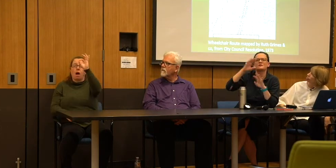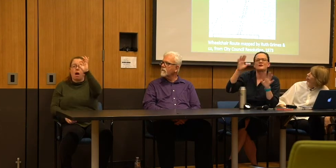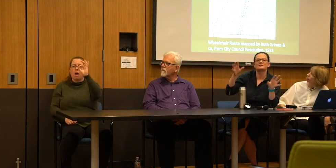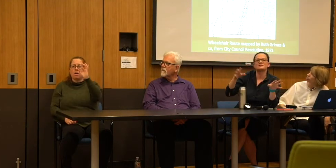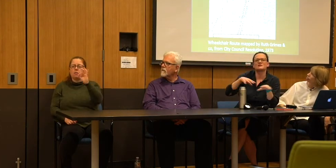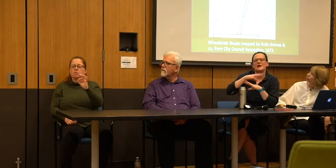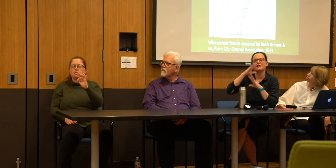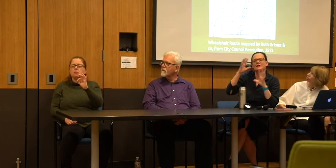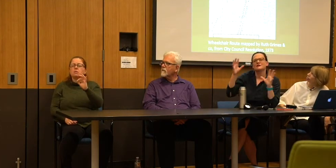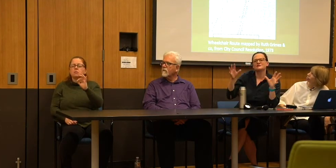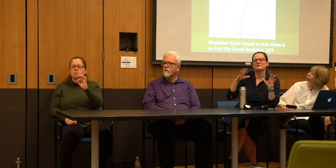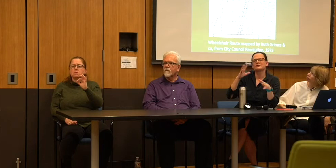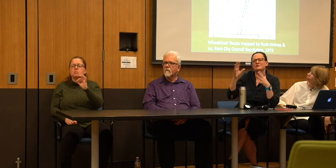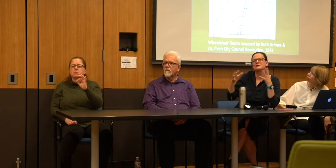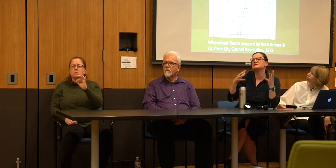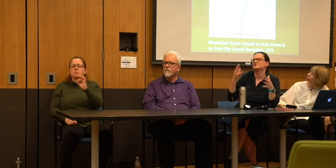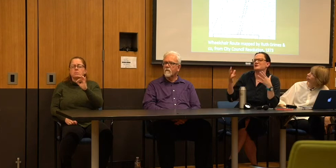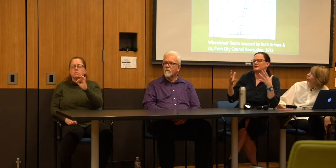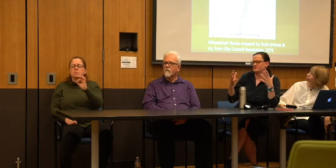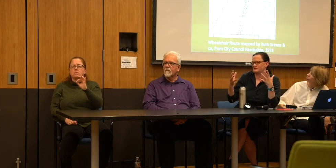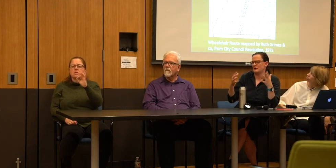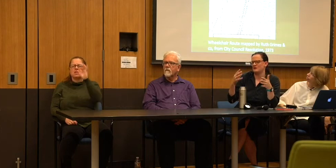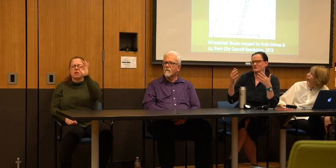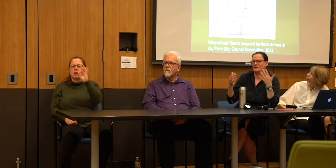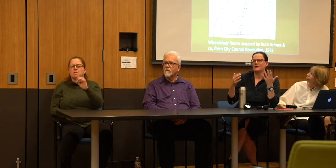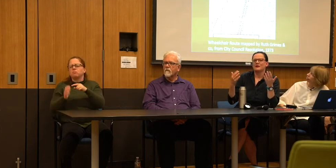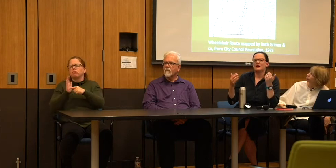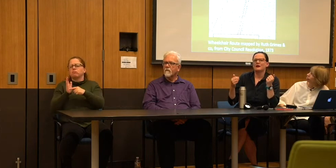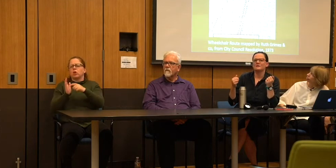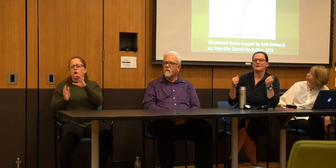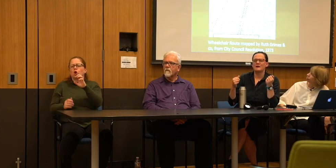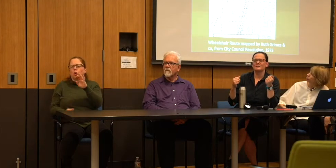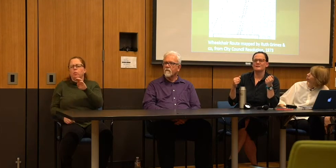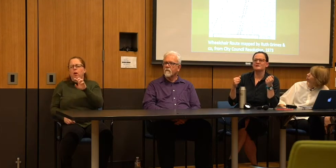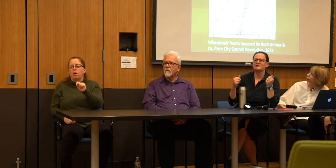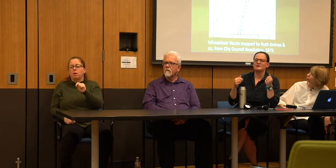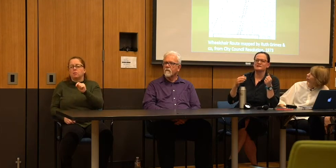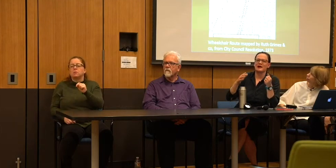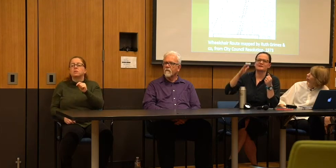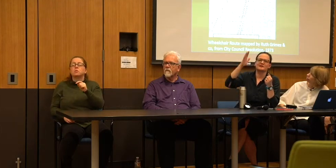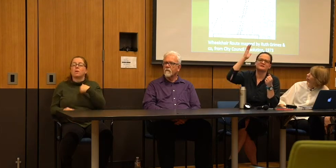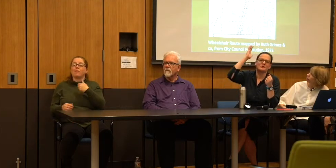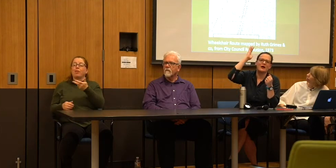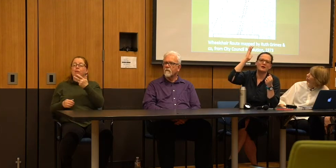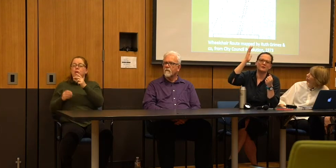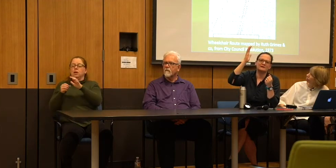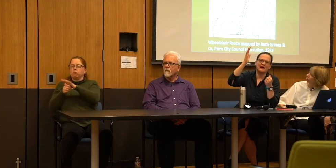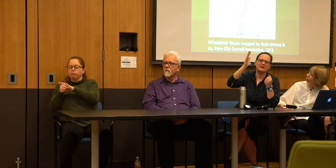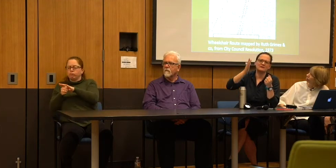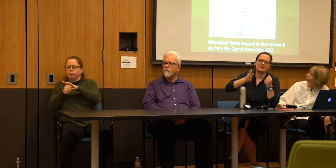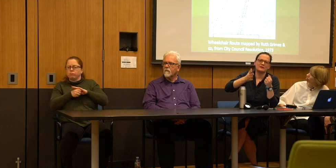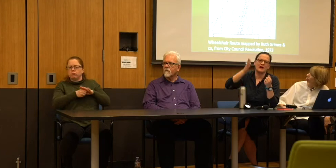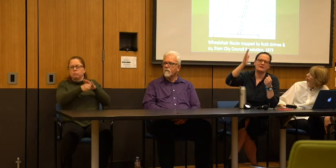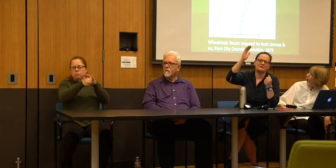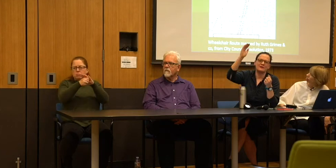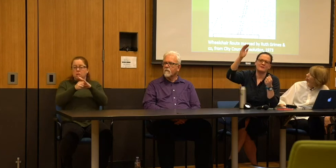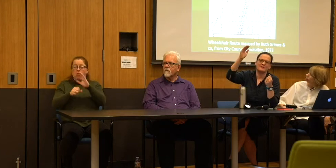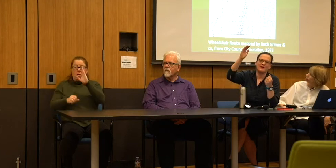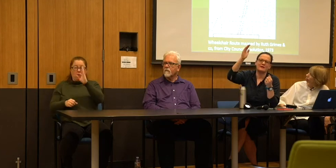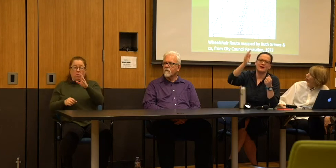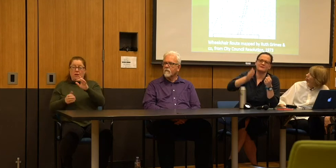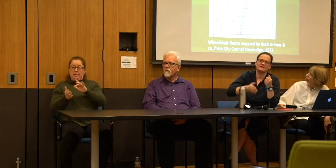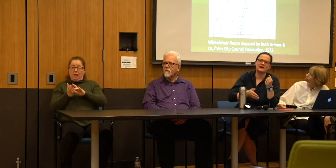So the curb cuts create sort of three districts of contiguous access. So all the way down Telegraph